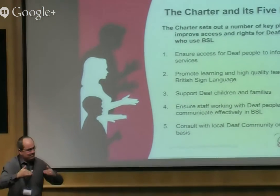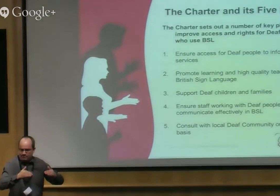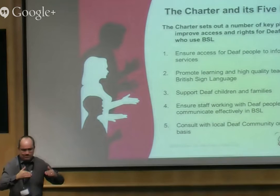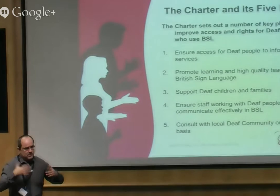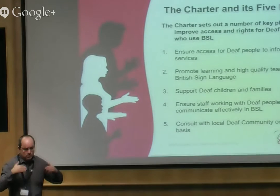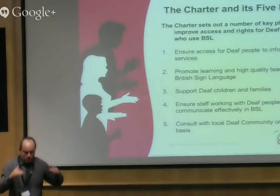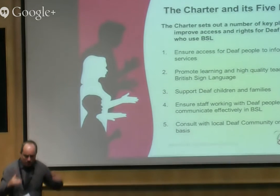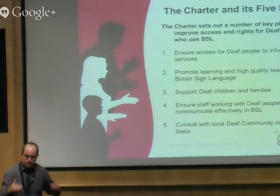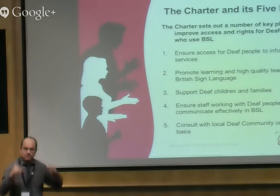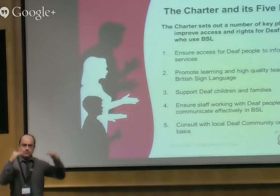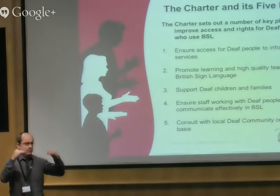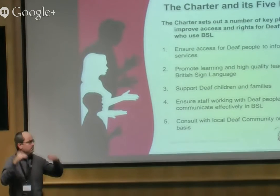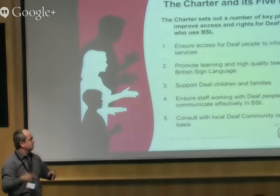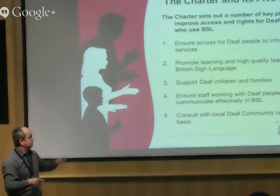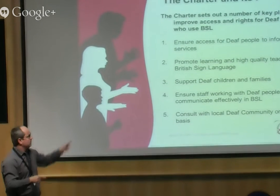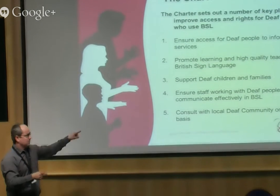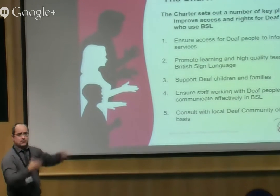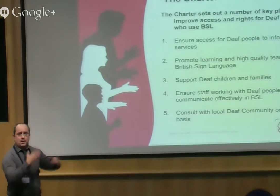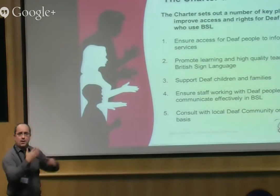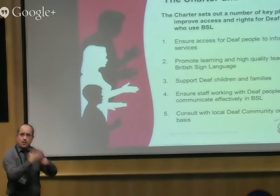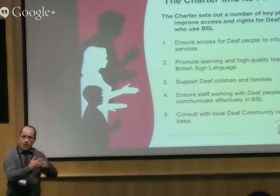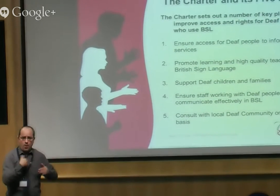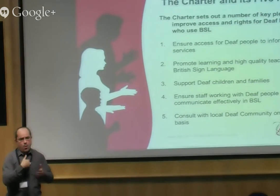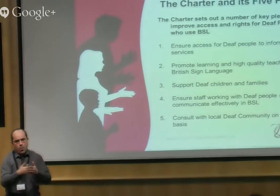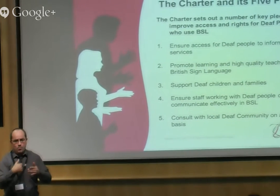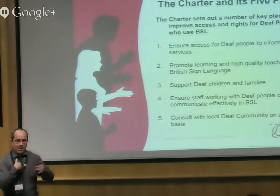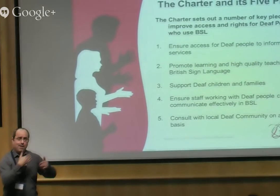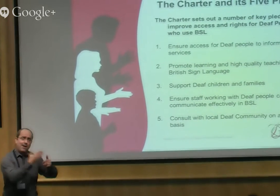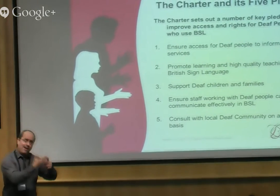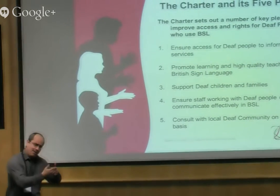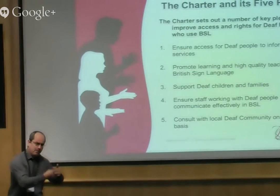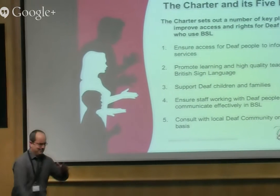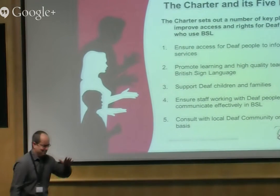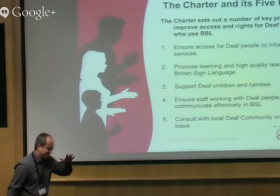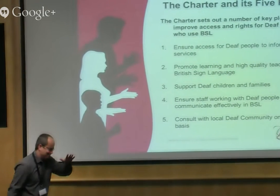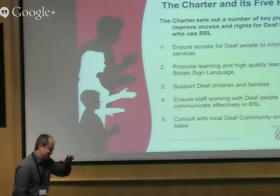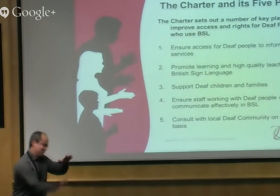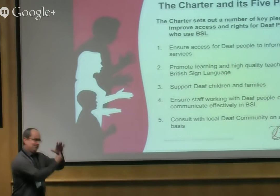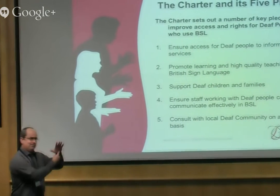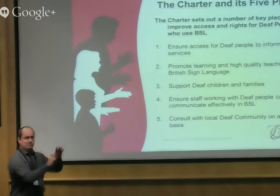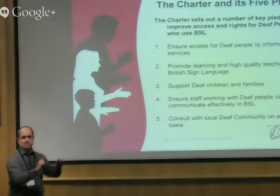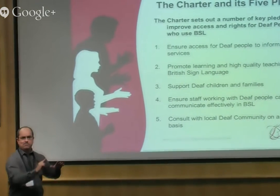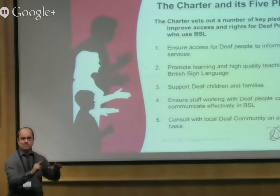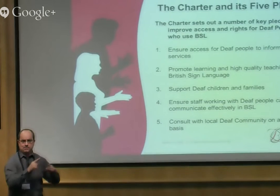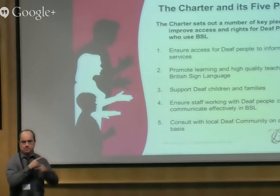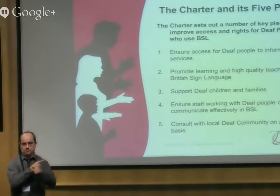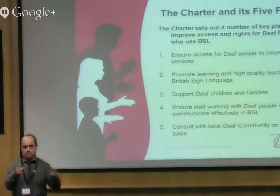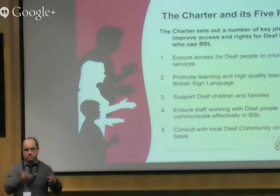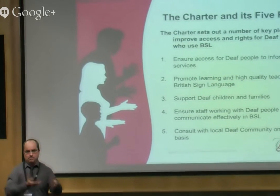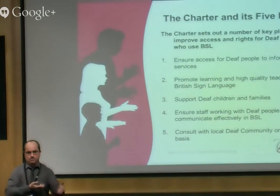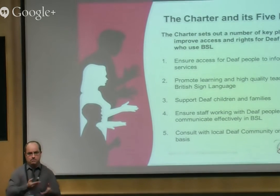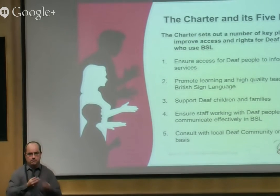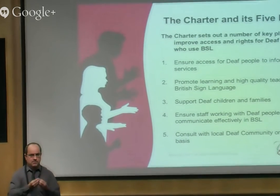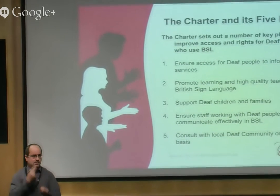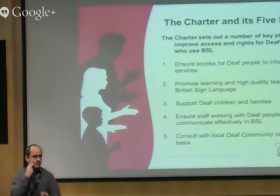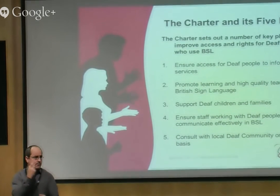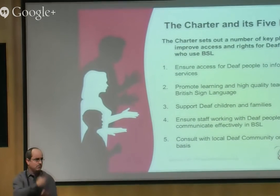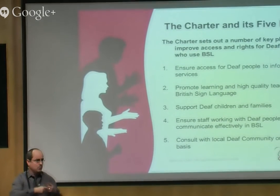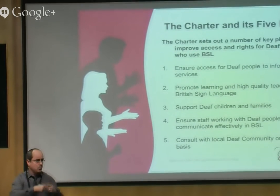just, my name is. Actually communicate. And finally, this is always the mantra of the BDA, we